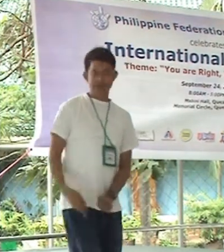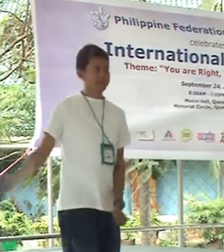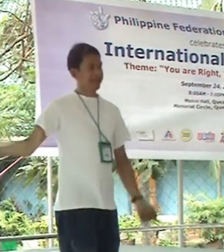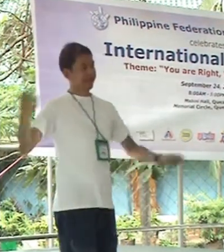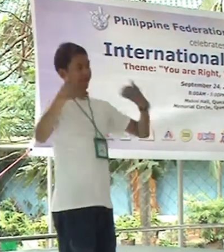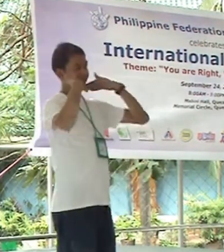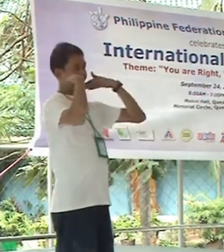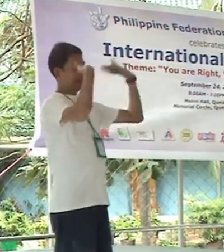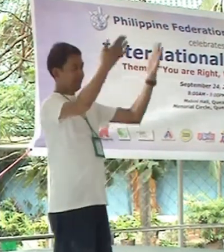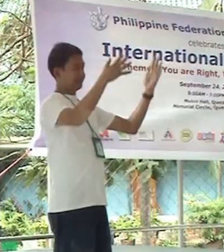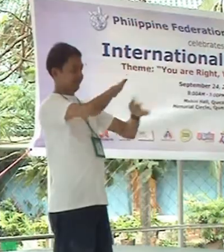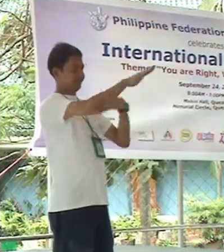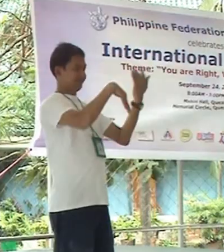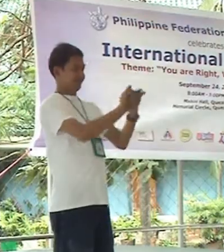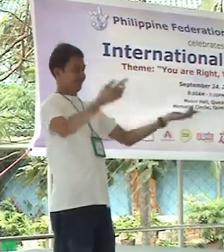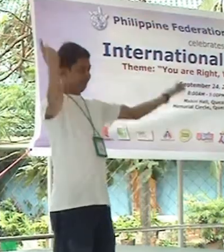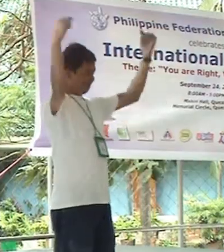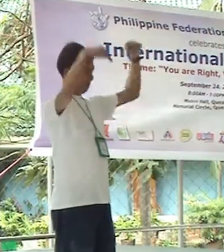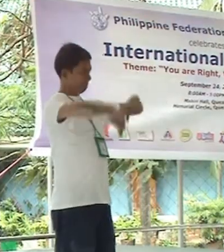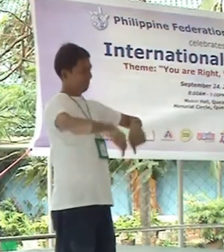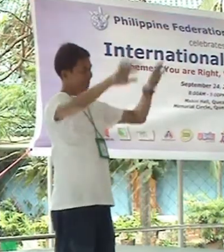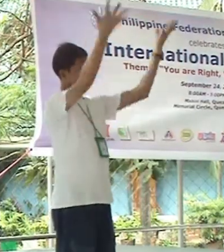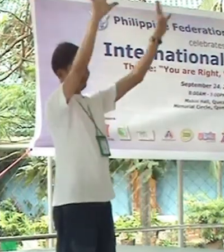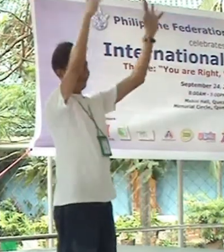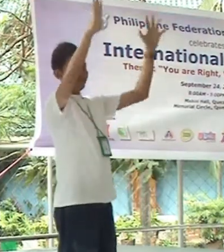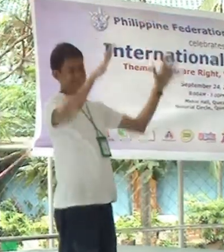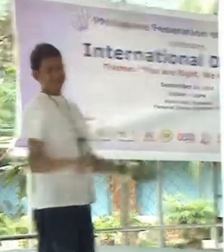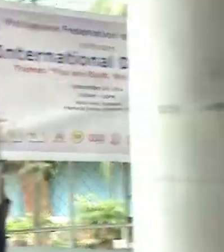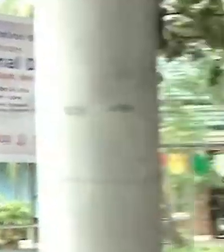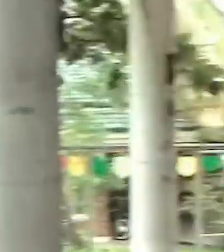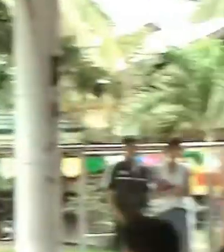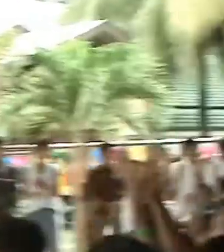So, that's it. maraming salamat po sa pagpunta. Let's give up.